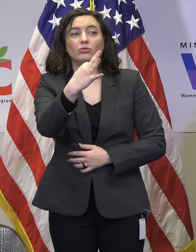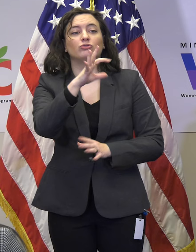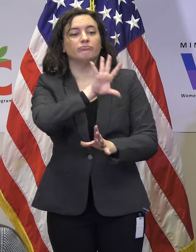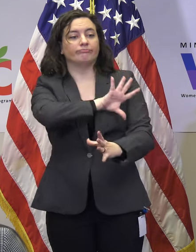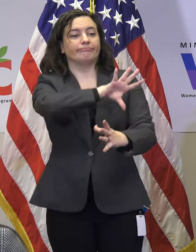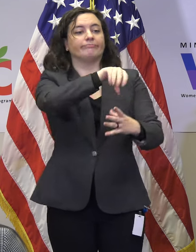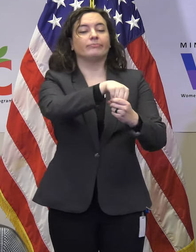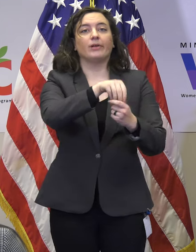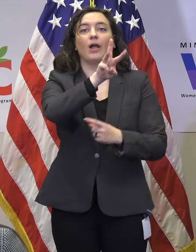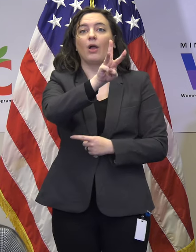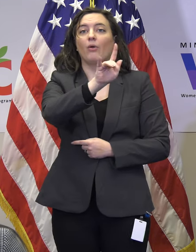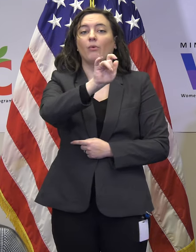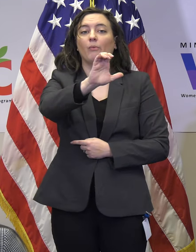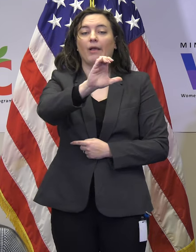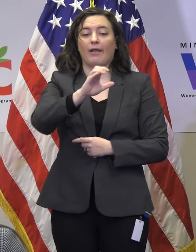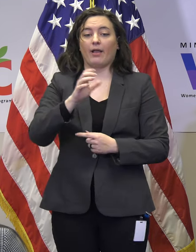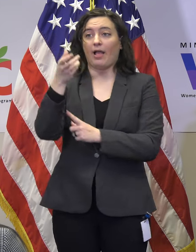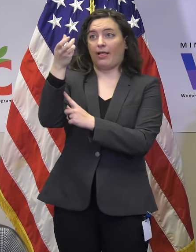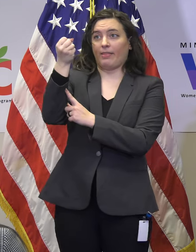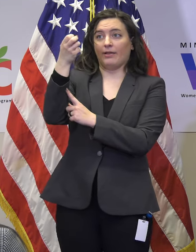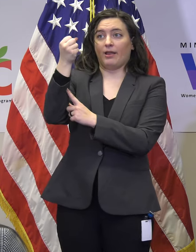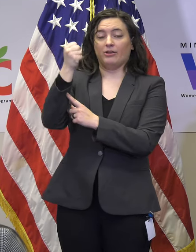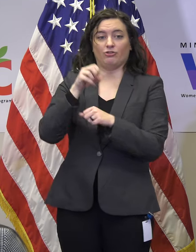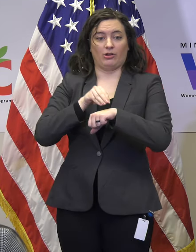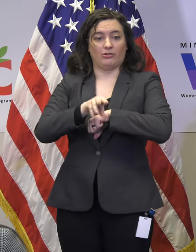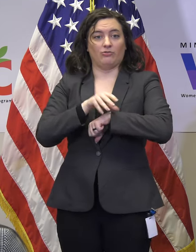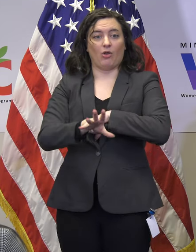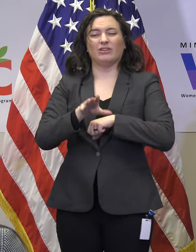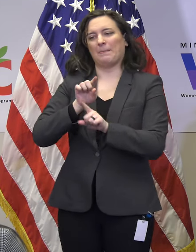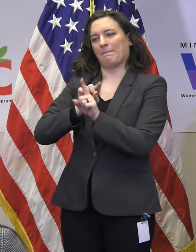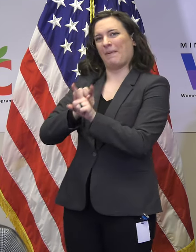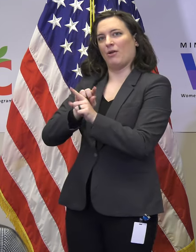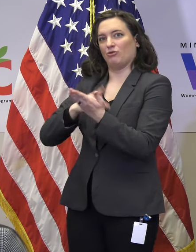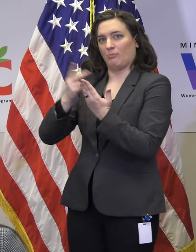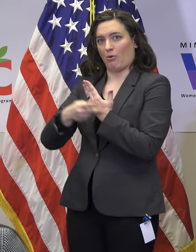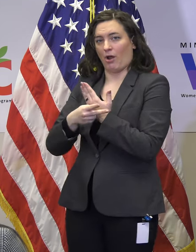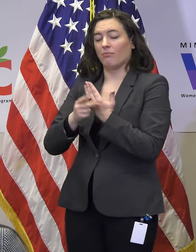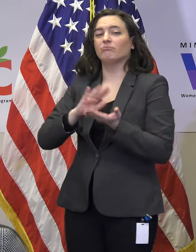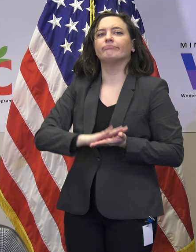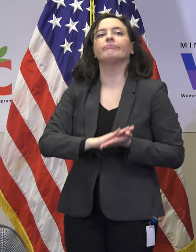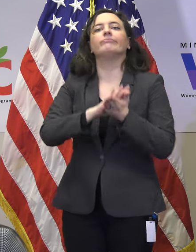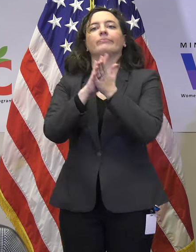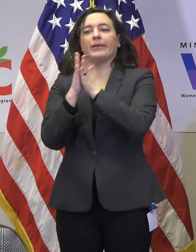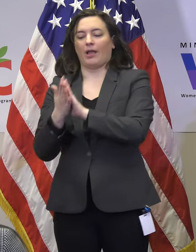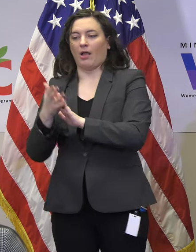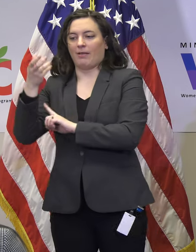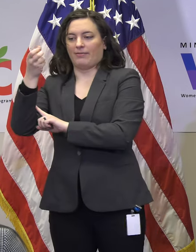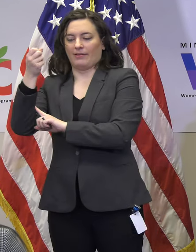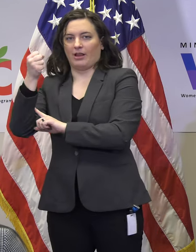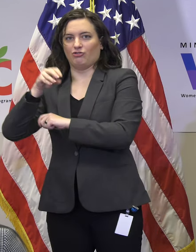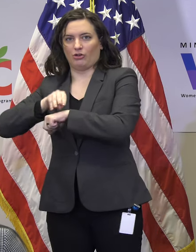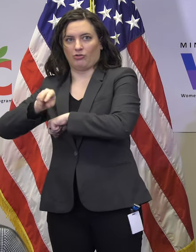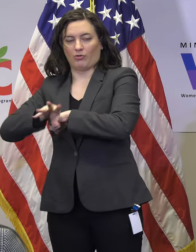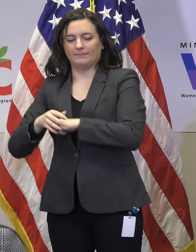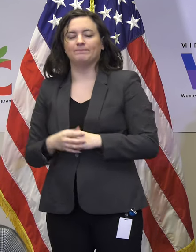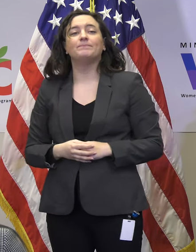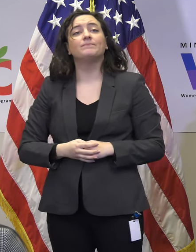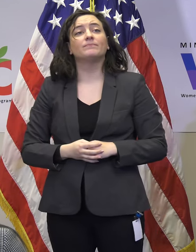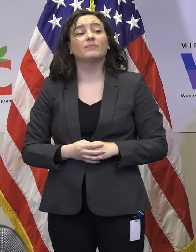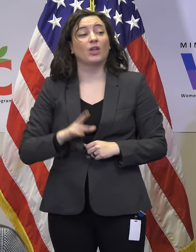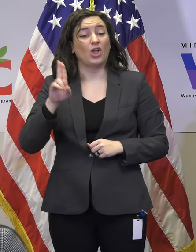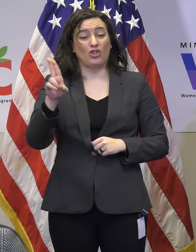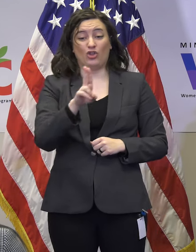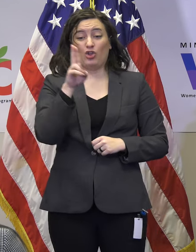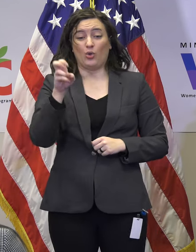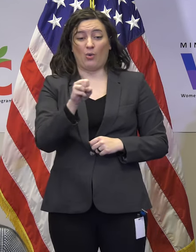consultant mentorship program to become a lactation consultant. The United States of America has a